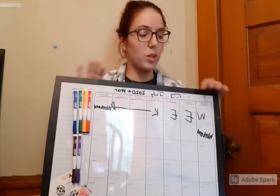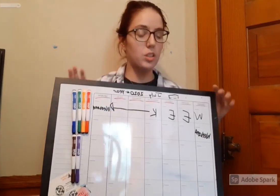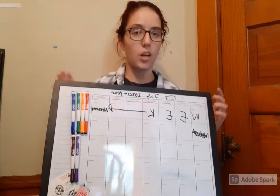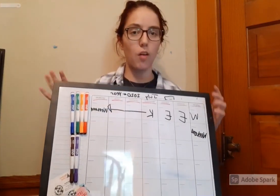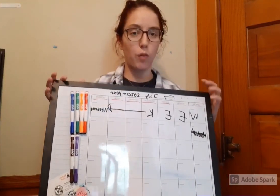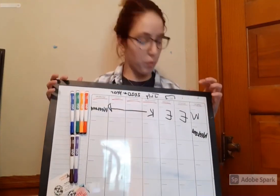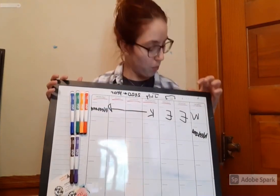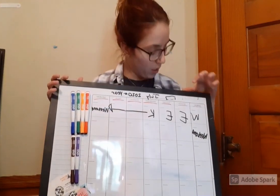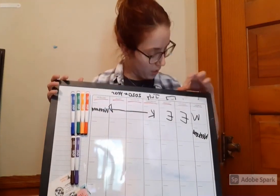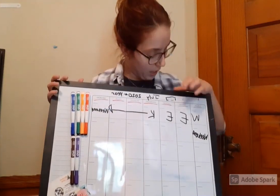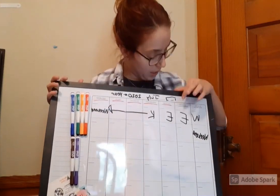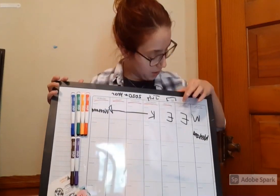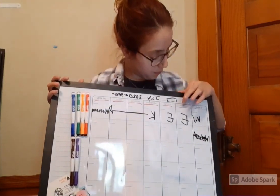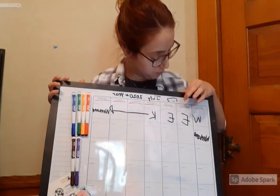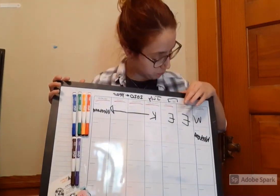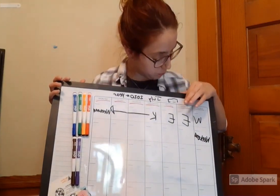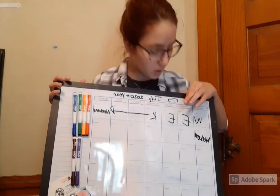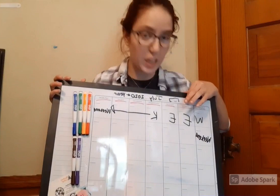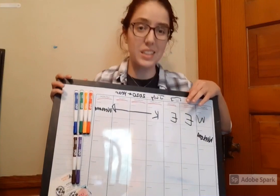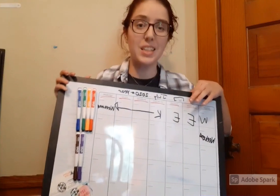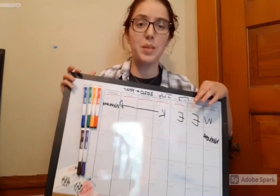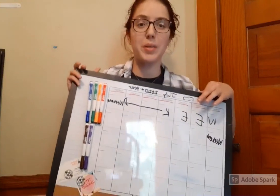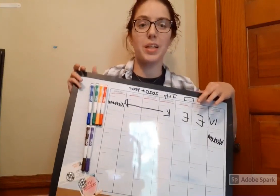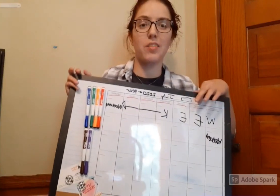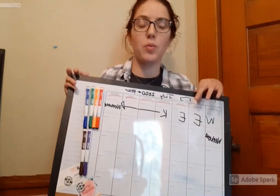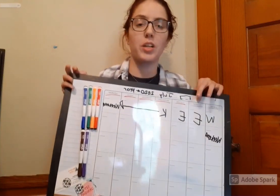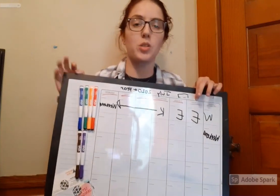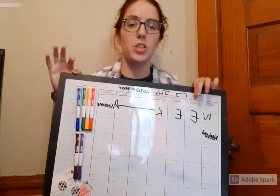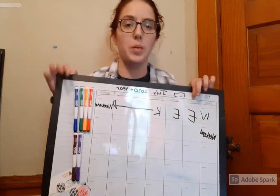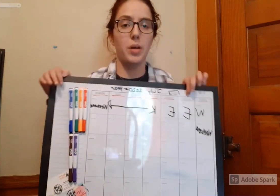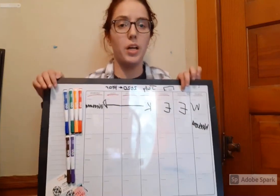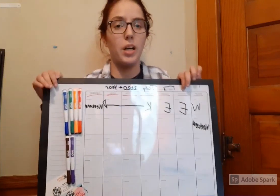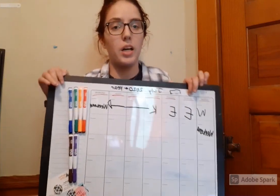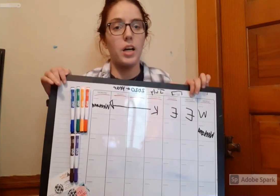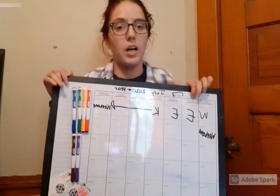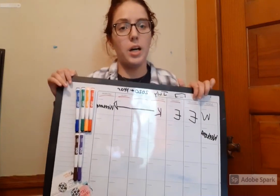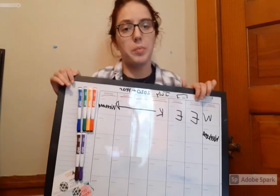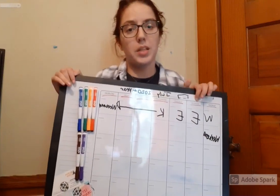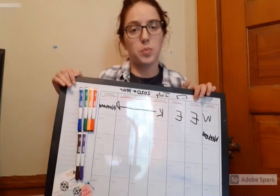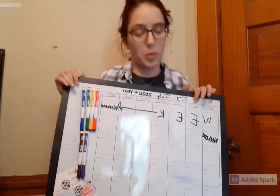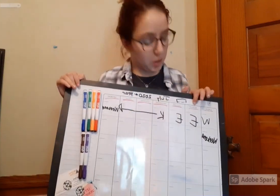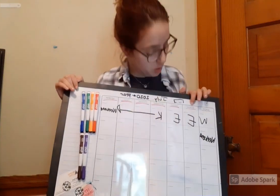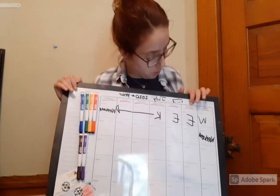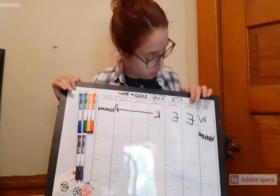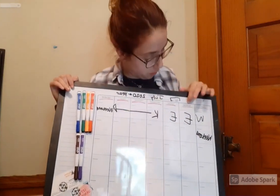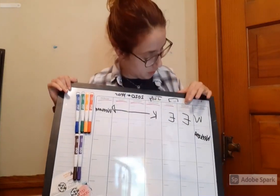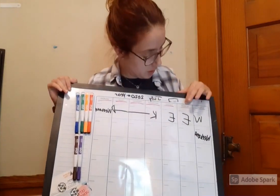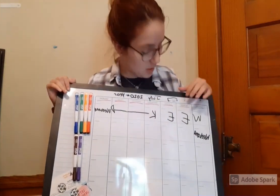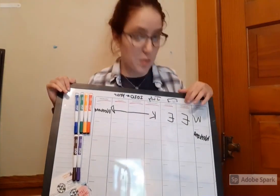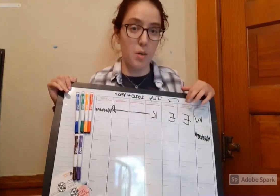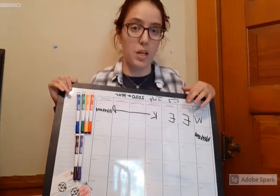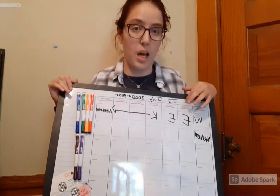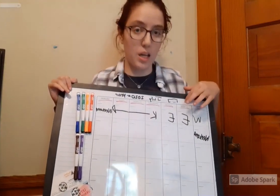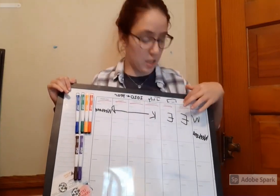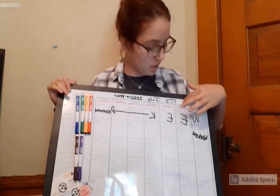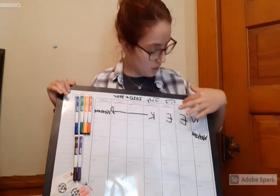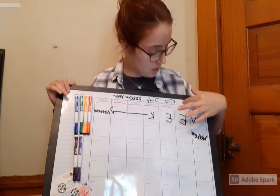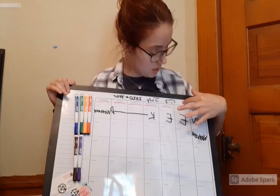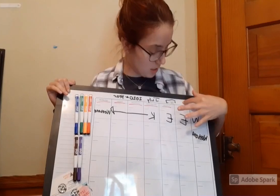start off with Monday. It's not the beginning of the week usually, but that's what we're going to start off with, and this is Monday. It's the second